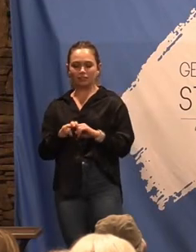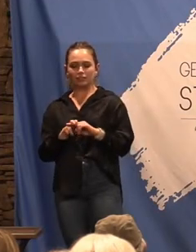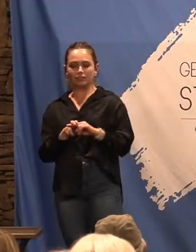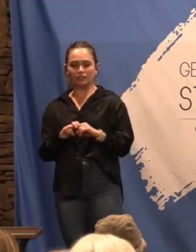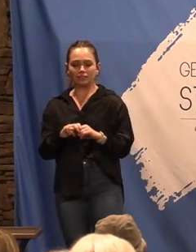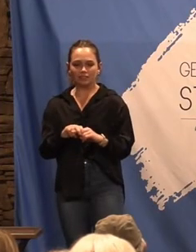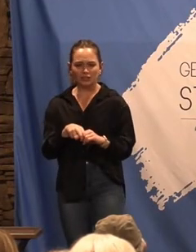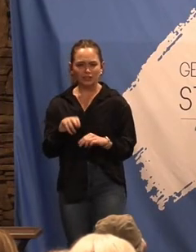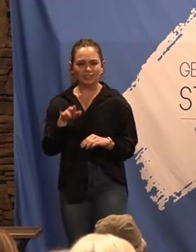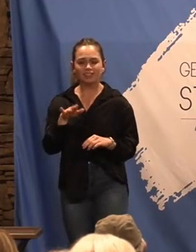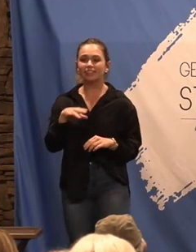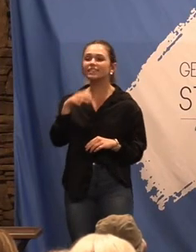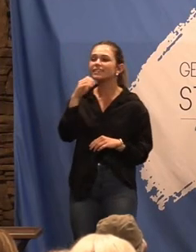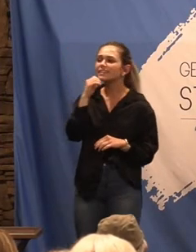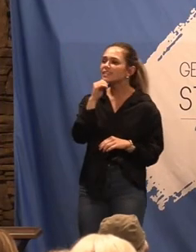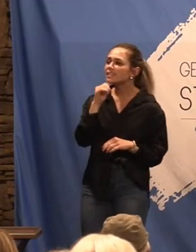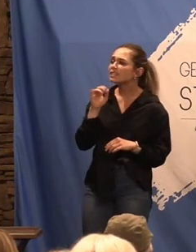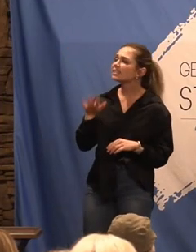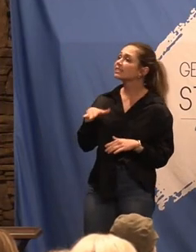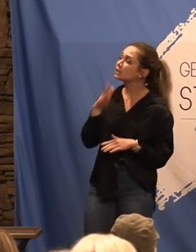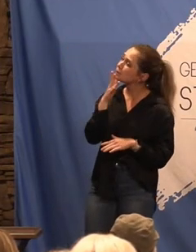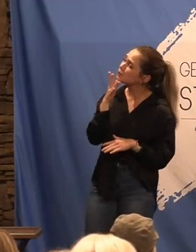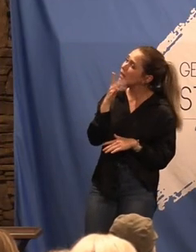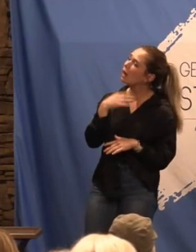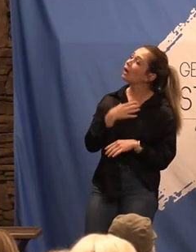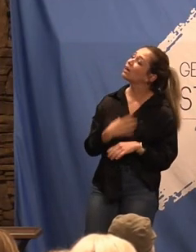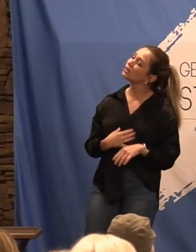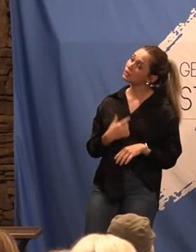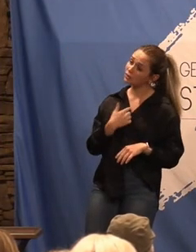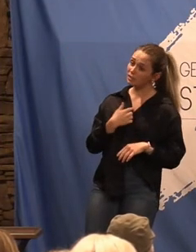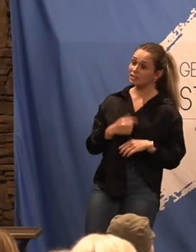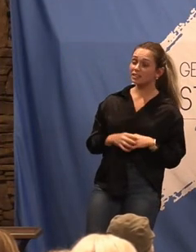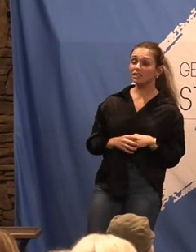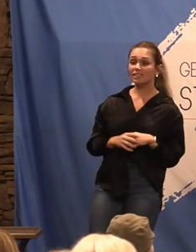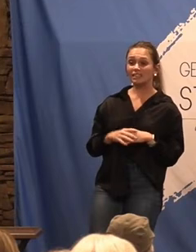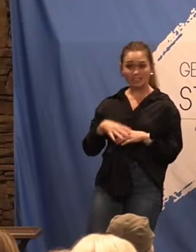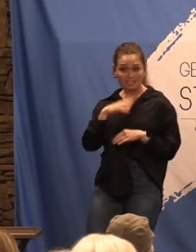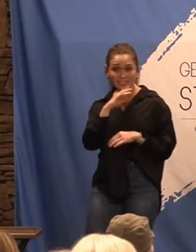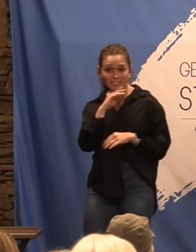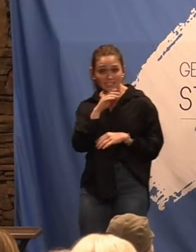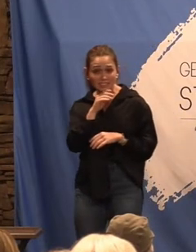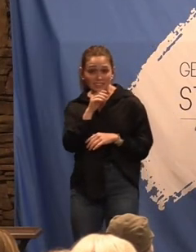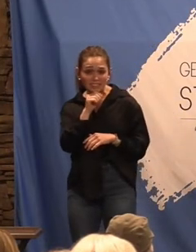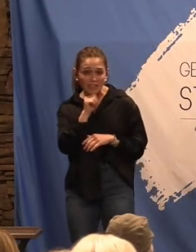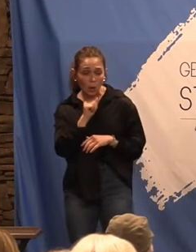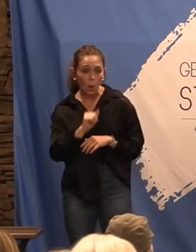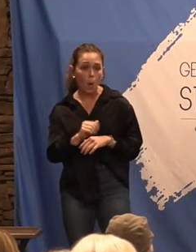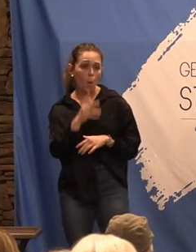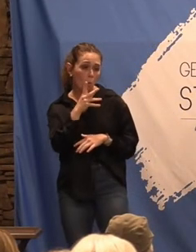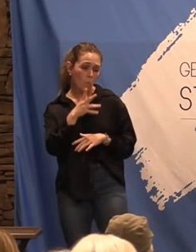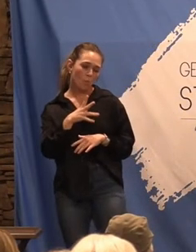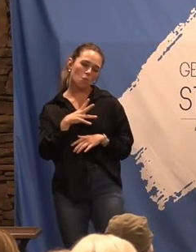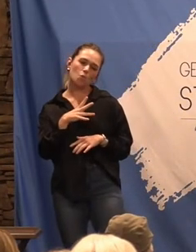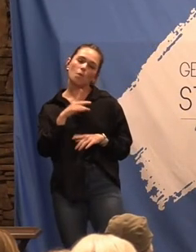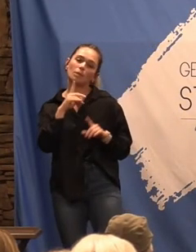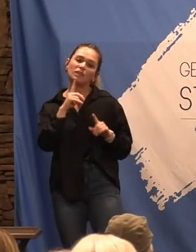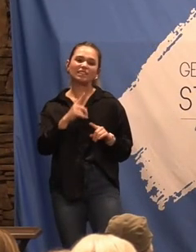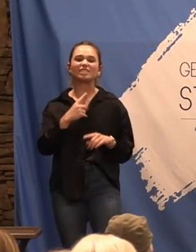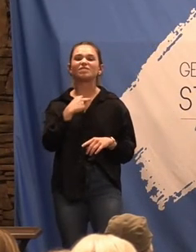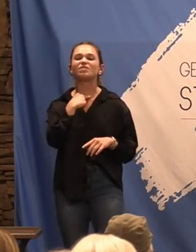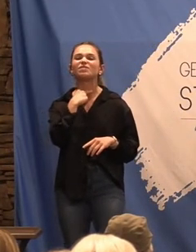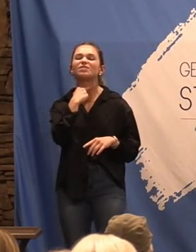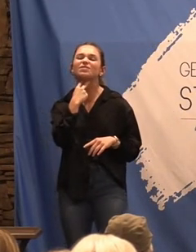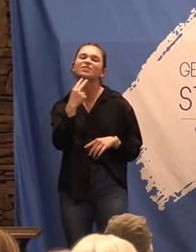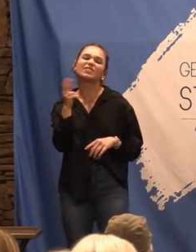creak. And the little girl murmured, Mama, I'm hungry. And the old crone replied with a voice made thick